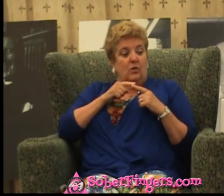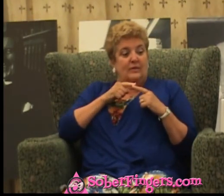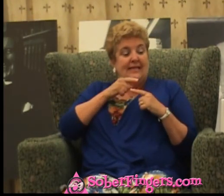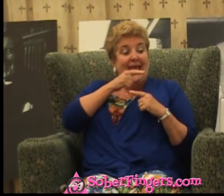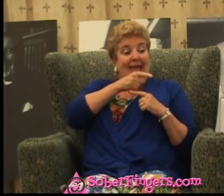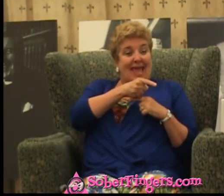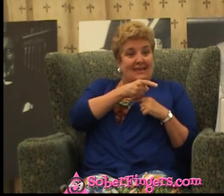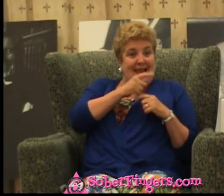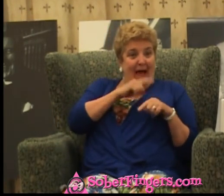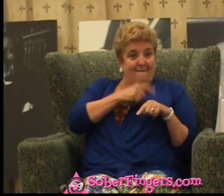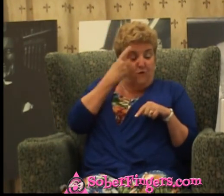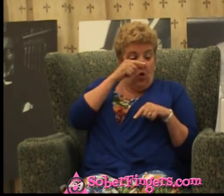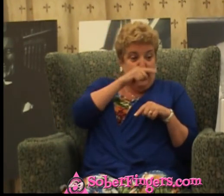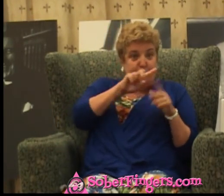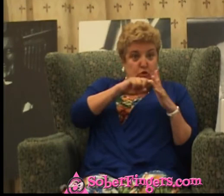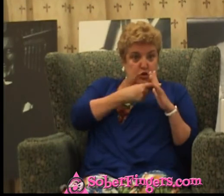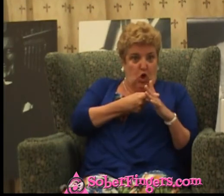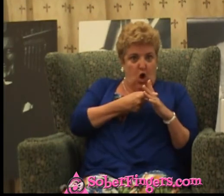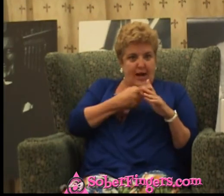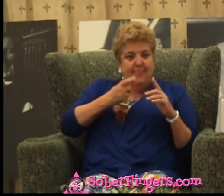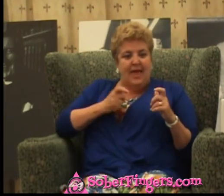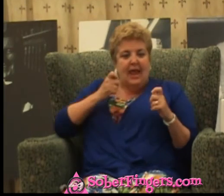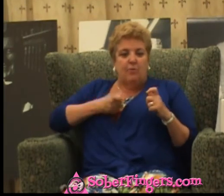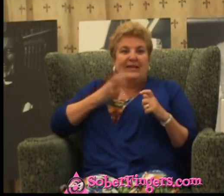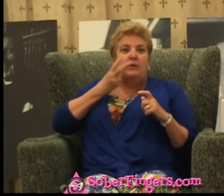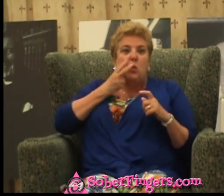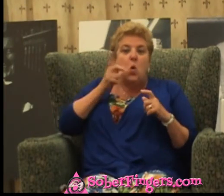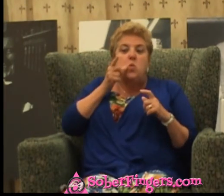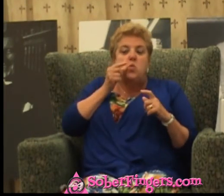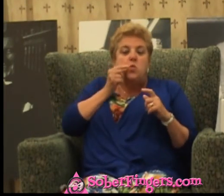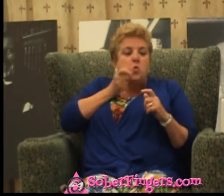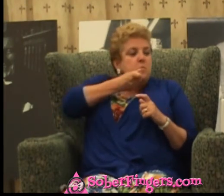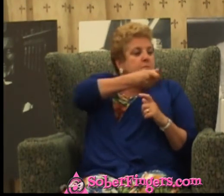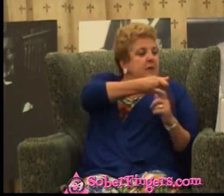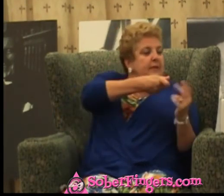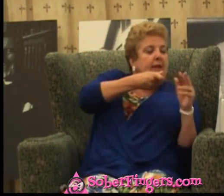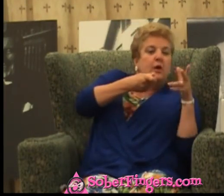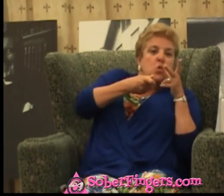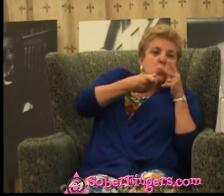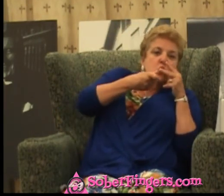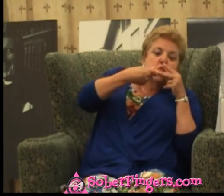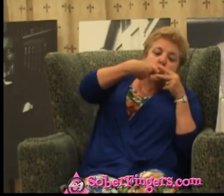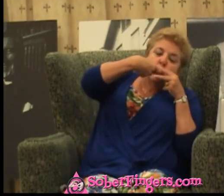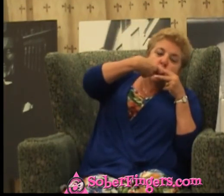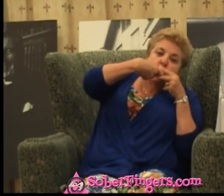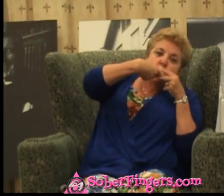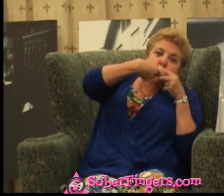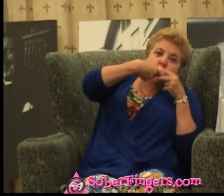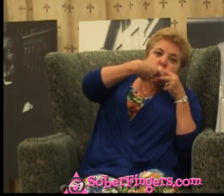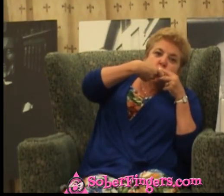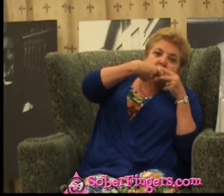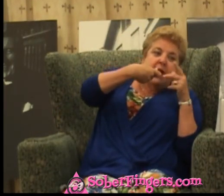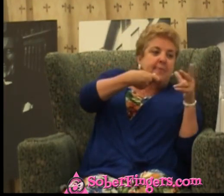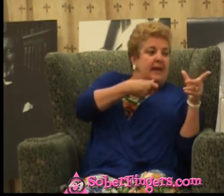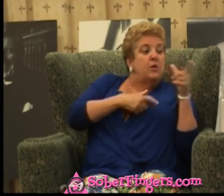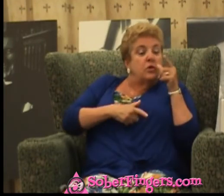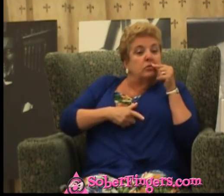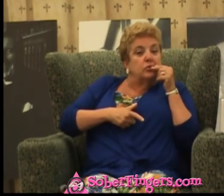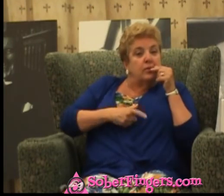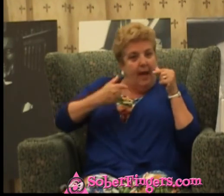a cigarette, and then he could light it off of mine. And then I'd have another cigarette ready because we had run